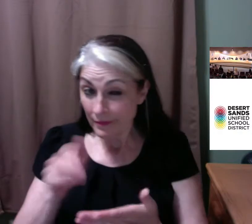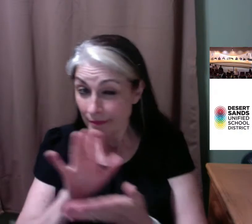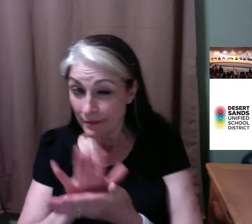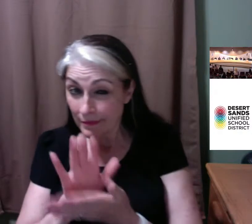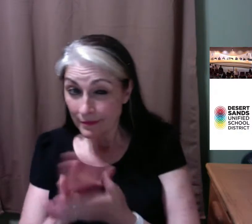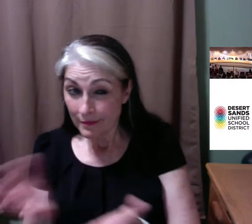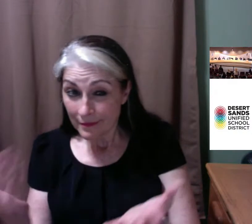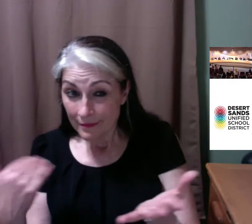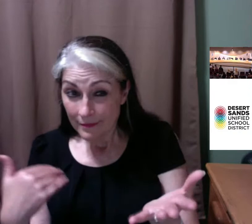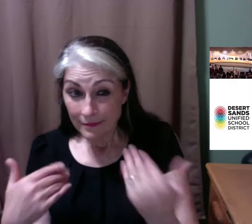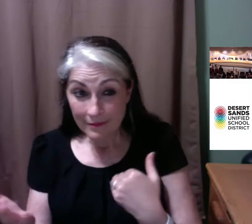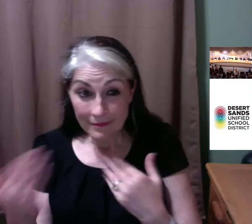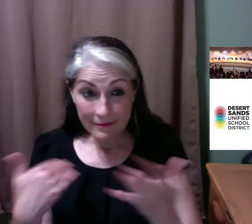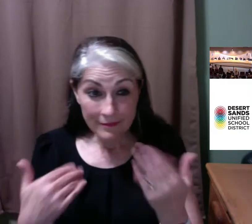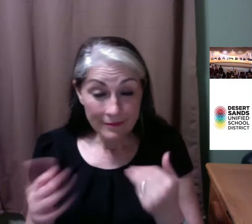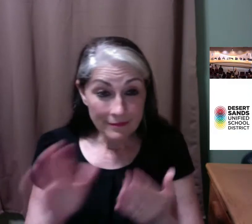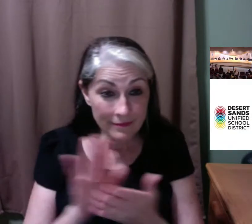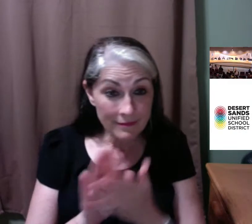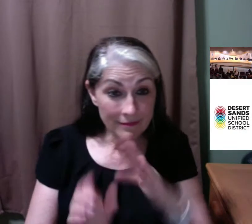come on up.